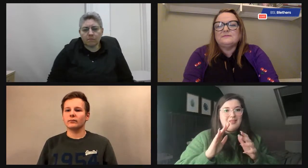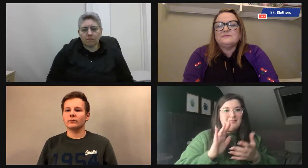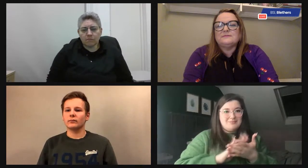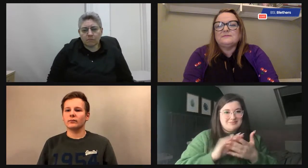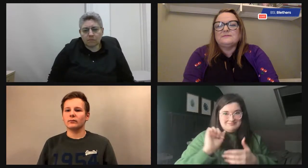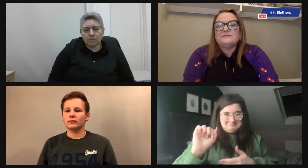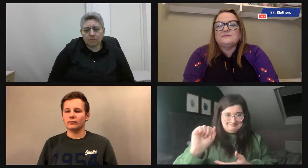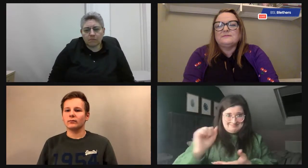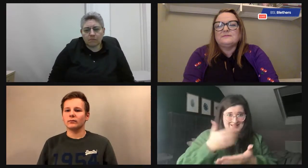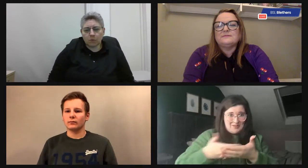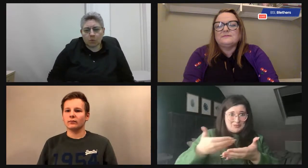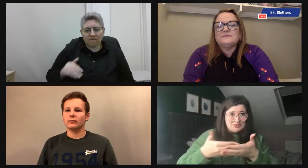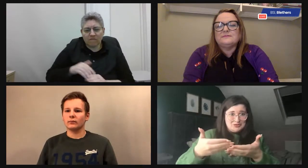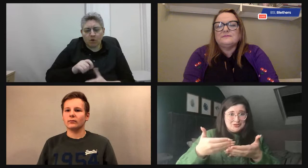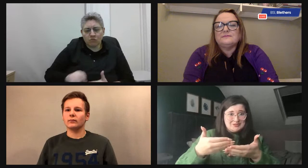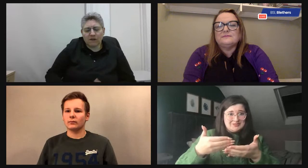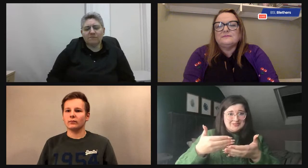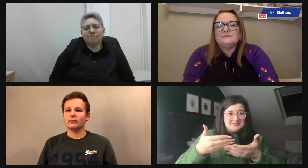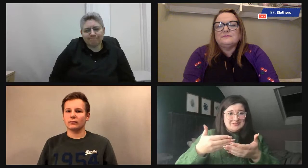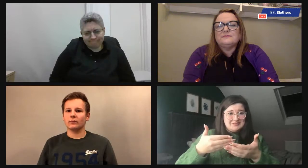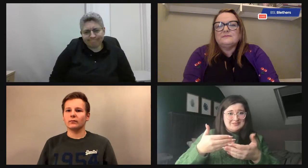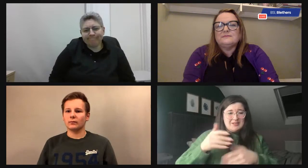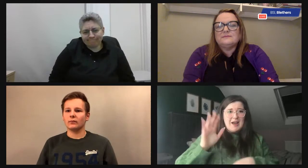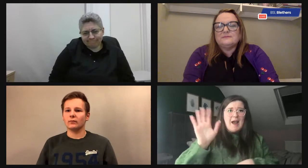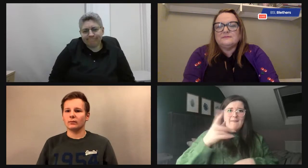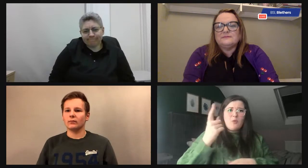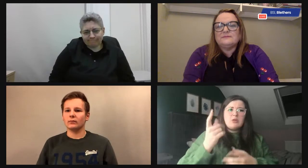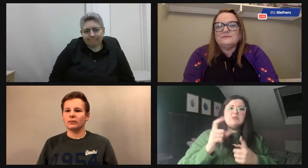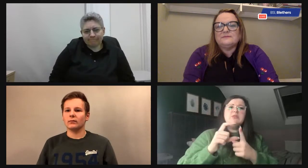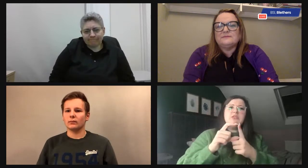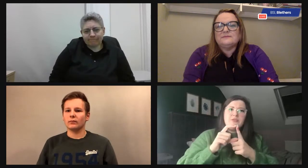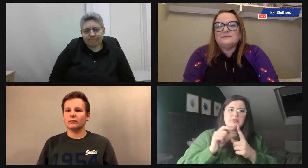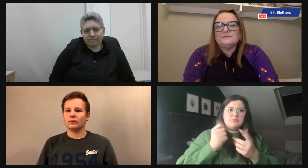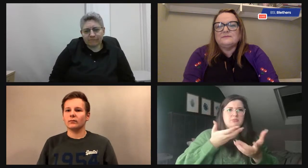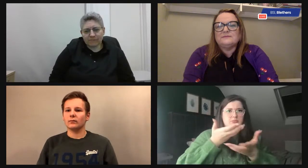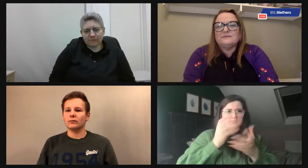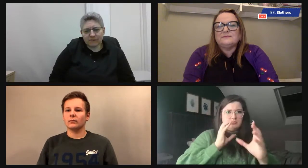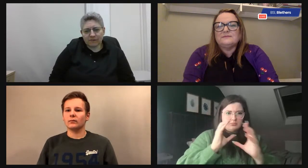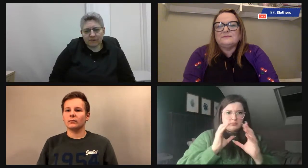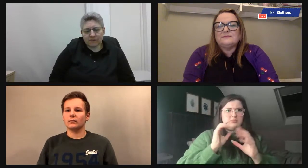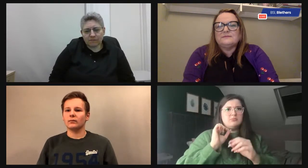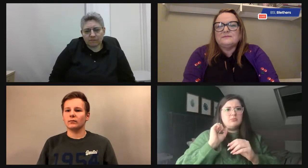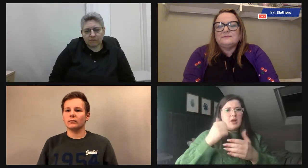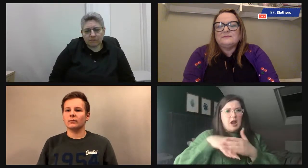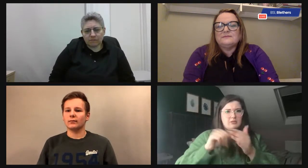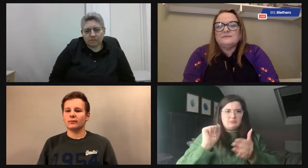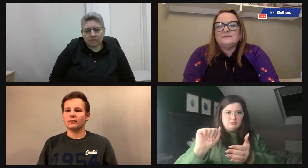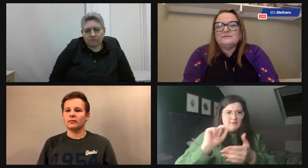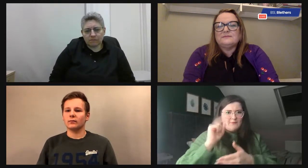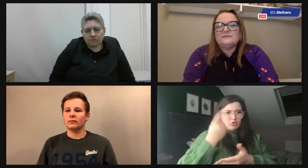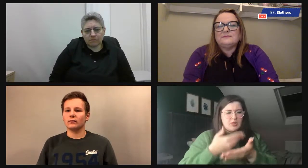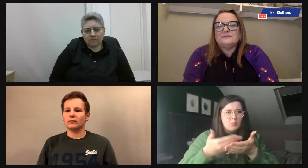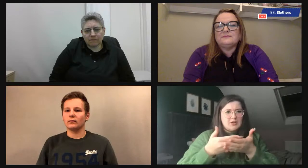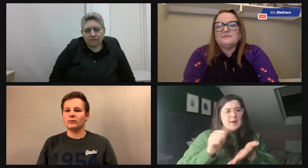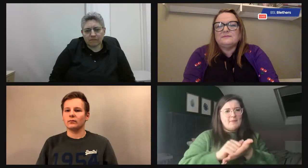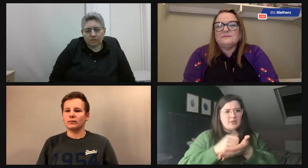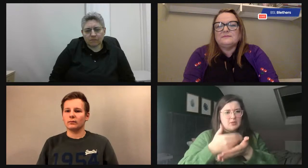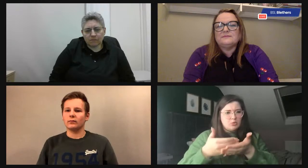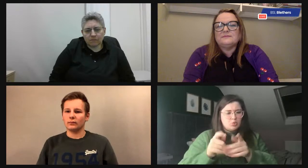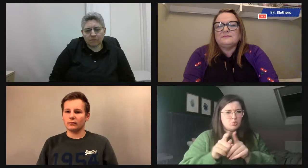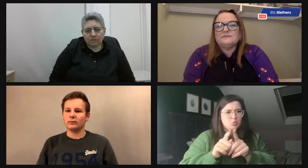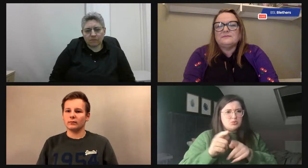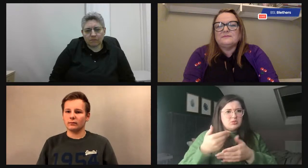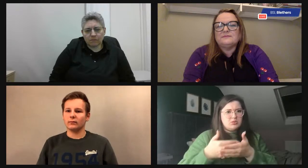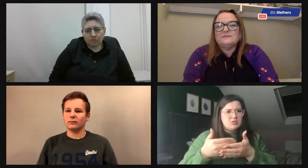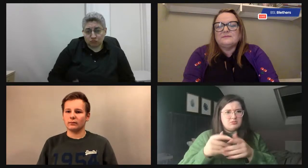as good as what would be expected for someone their age, but that's a second language. So I would be expecting counsellors not to